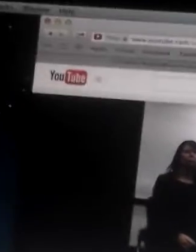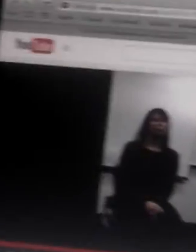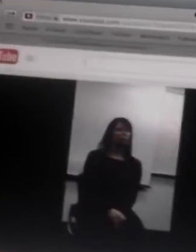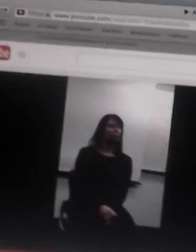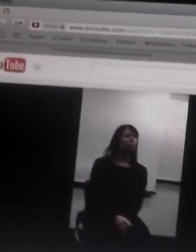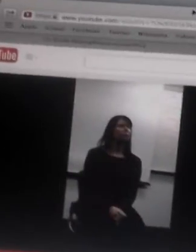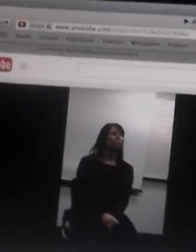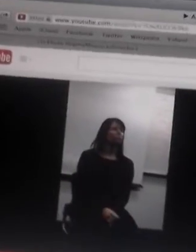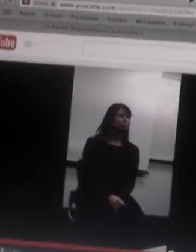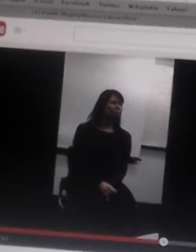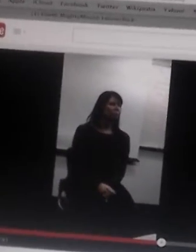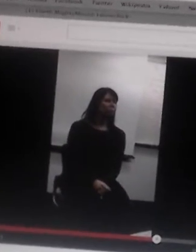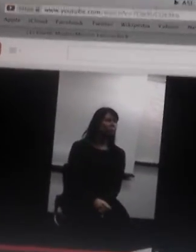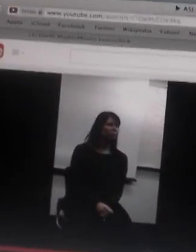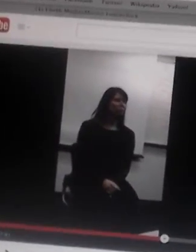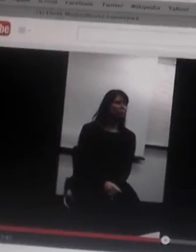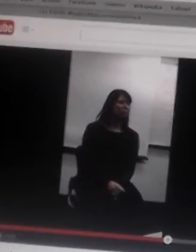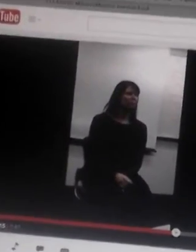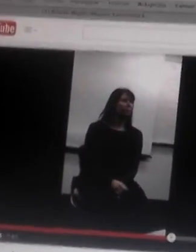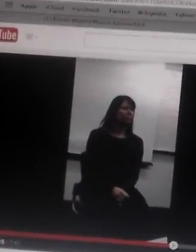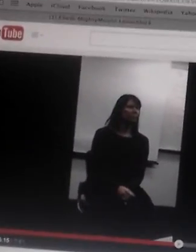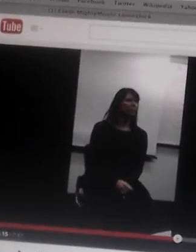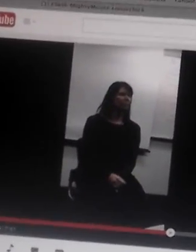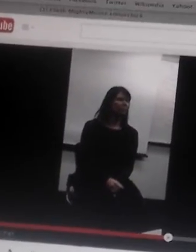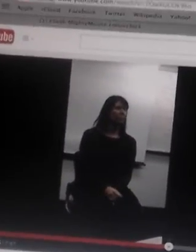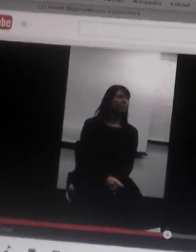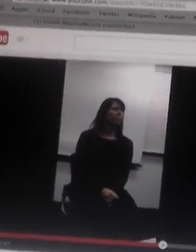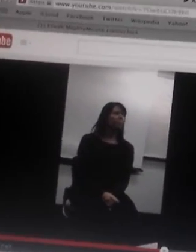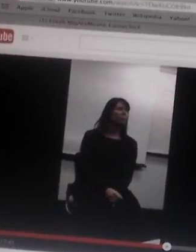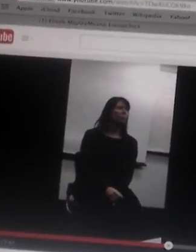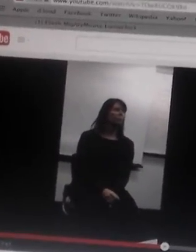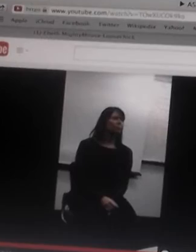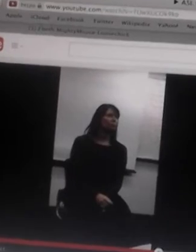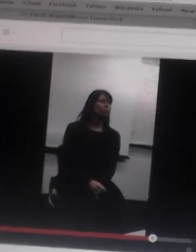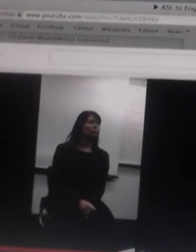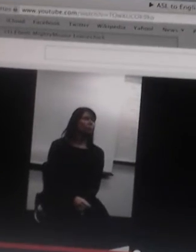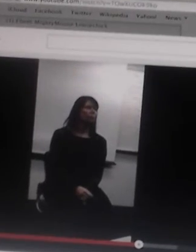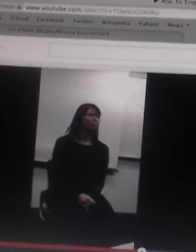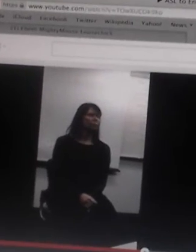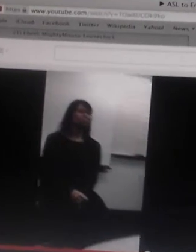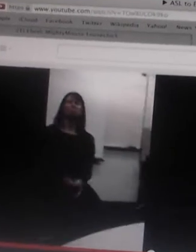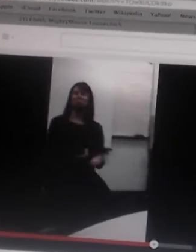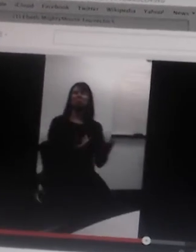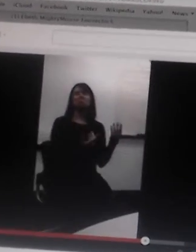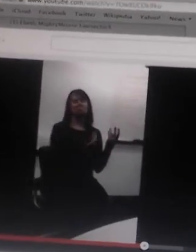I had to repeat third grade again. My mom noticed that my English skills were